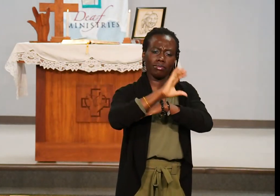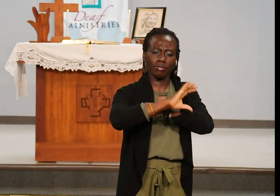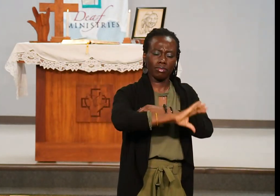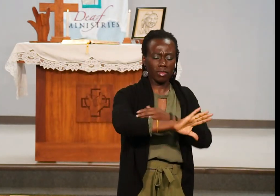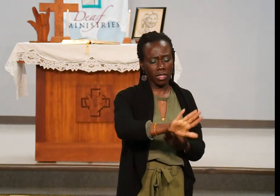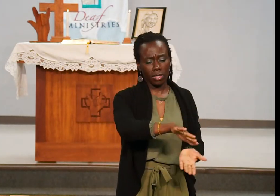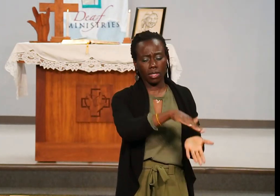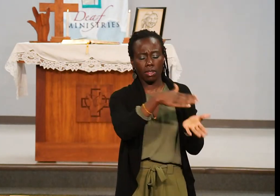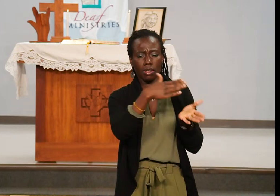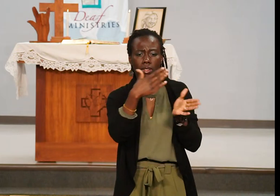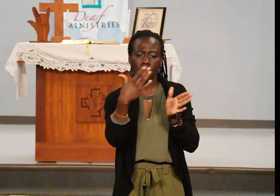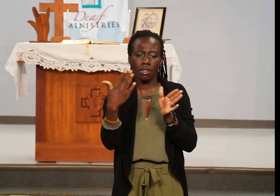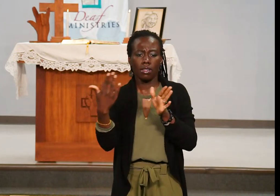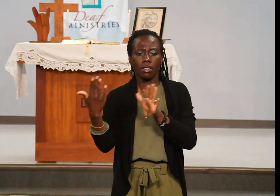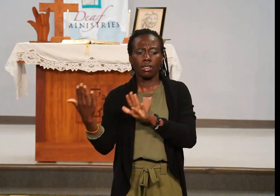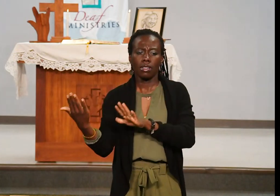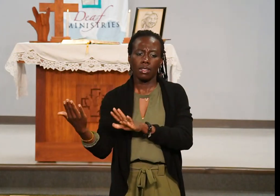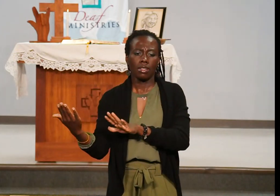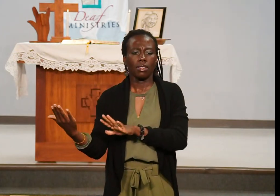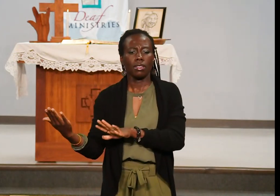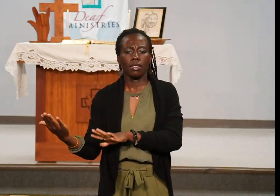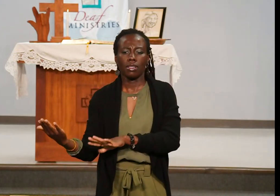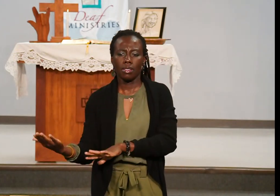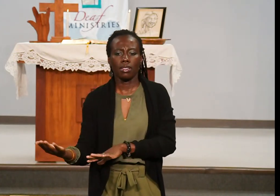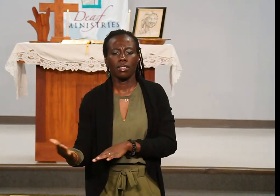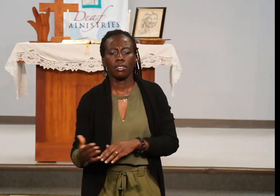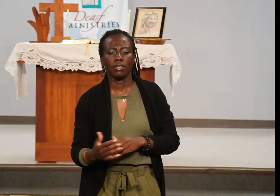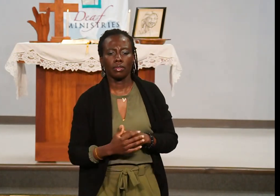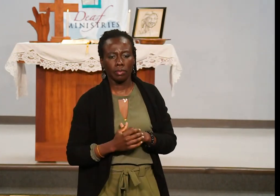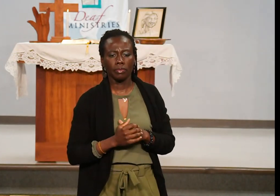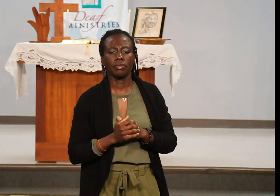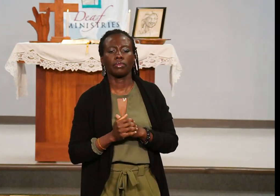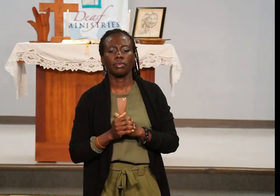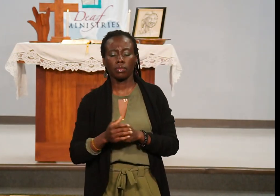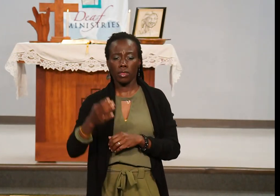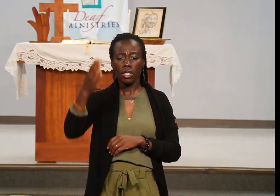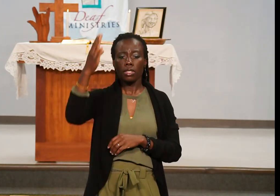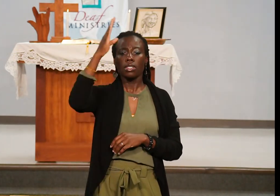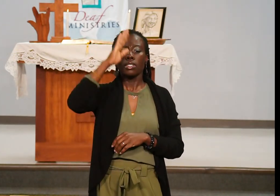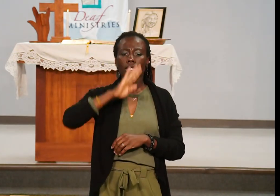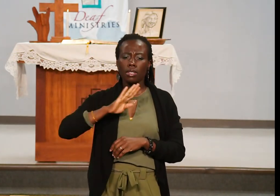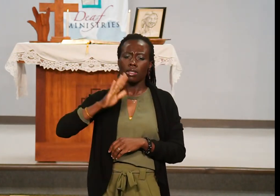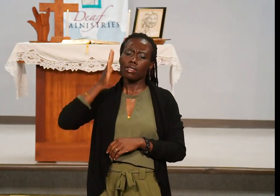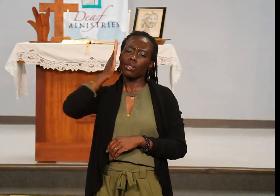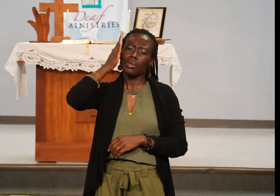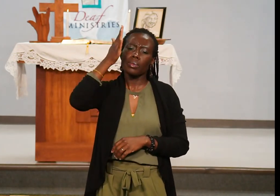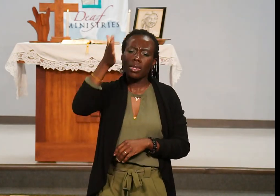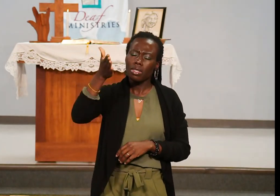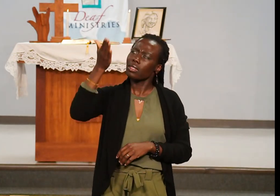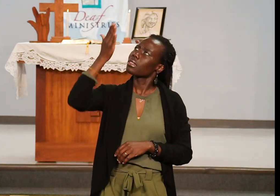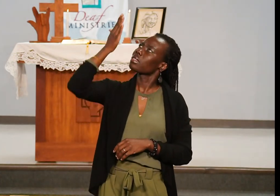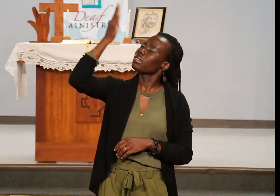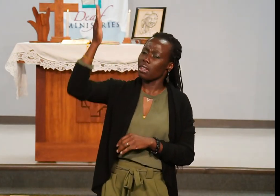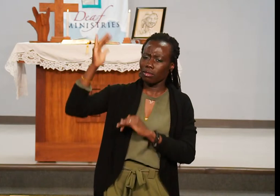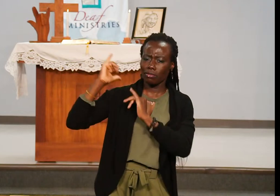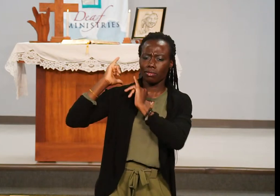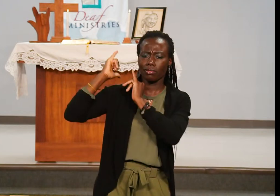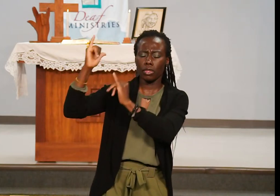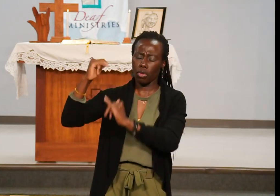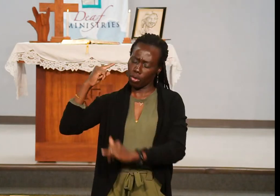If, when the evening gently closes in and you shut your weary eyes,